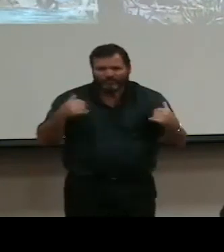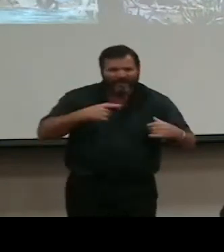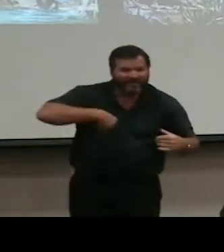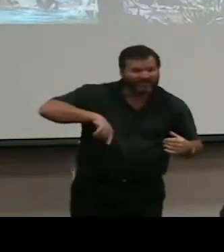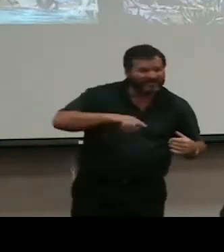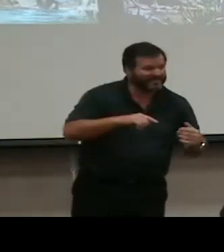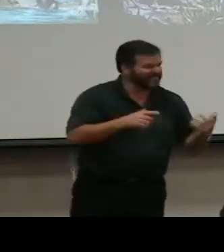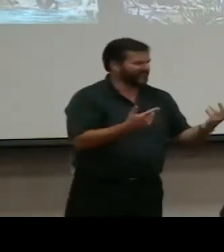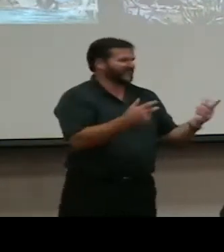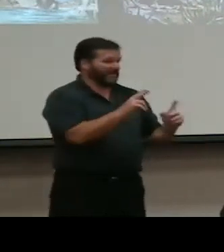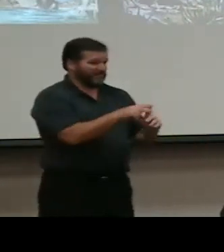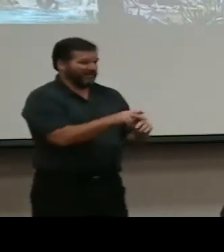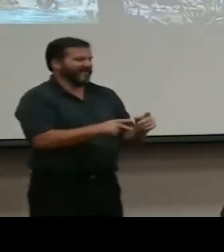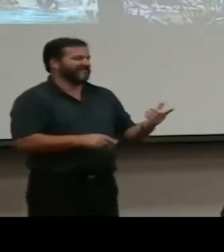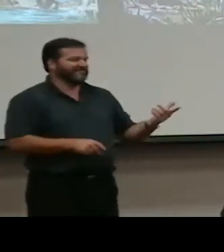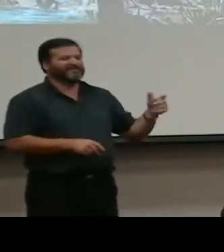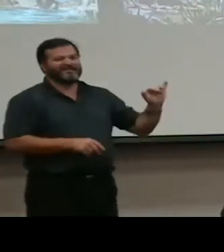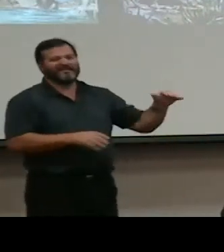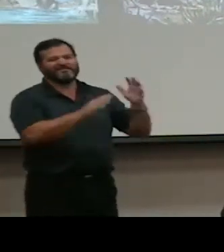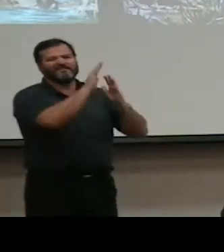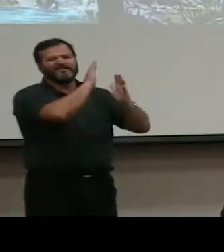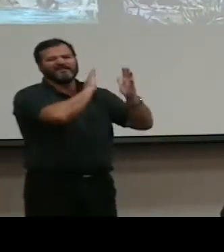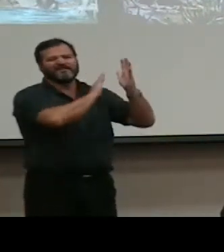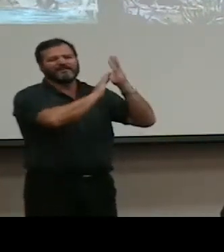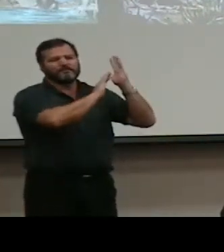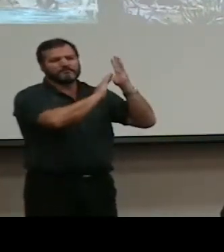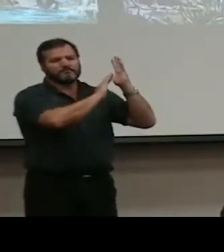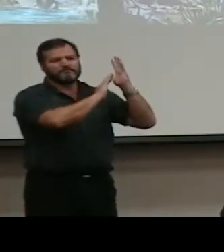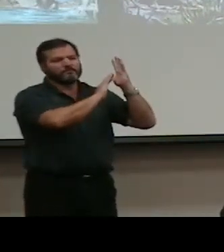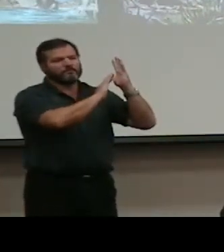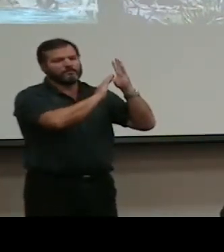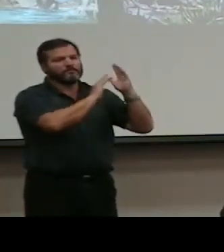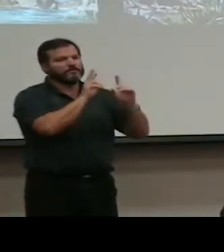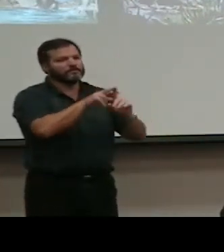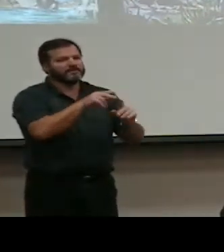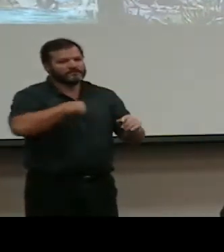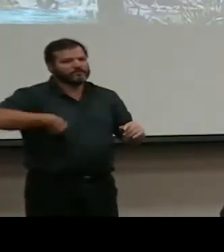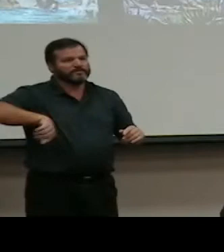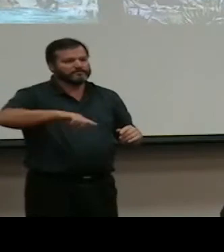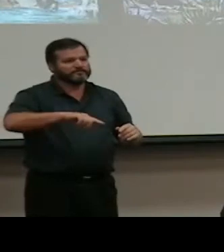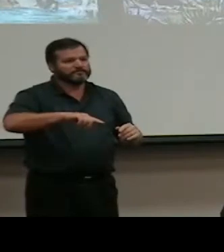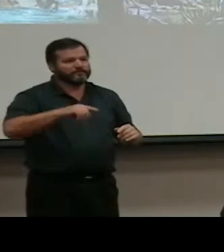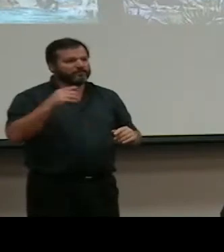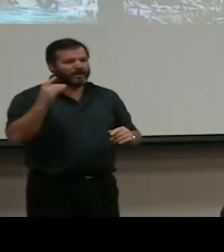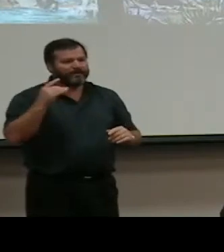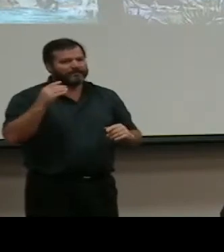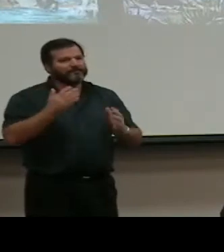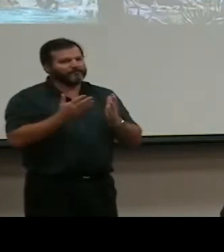victory. Today, oh, we said that happened a long time ago. No, it applies to us today